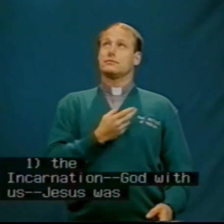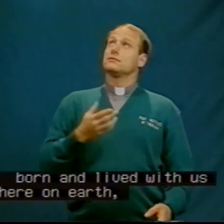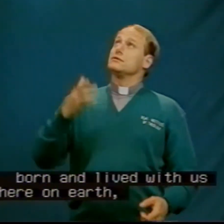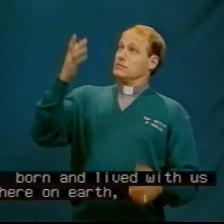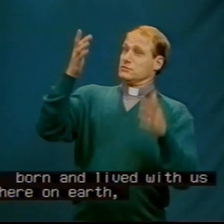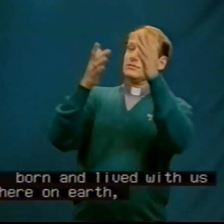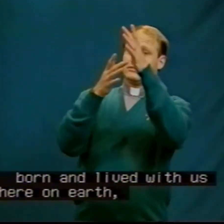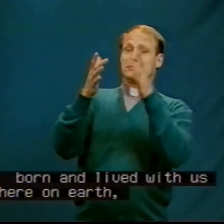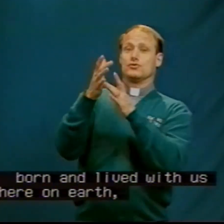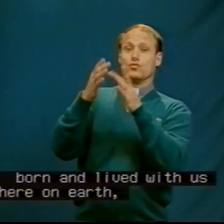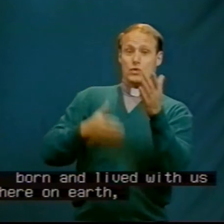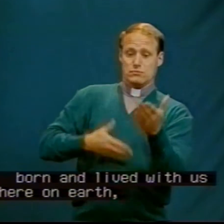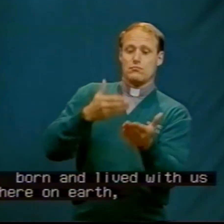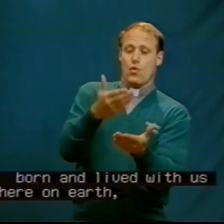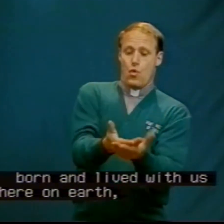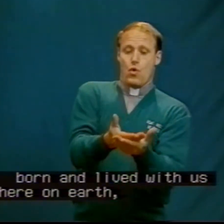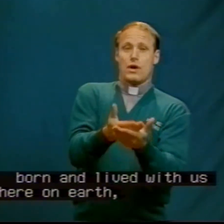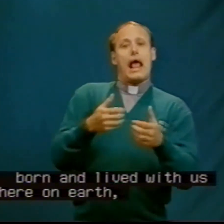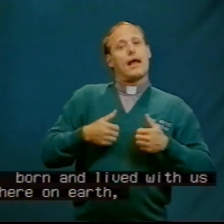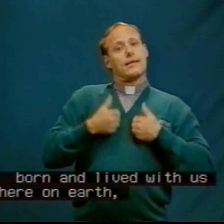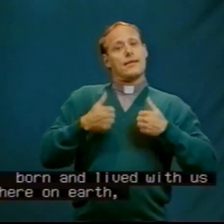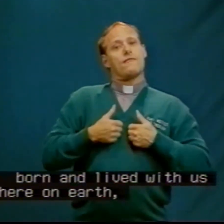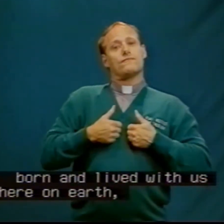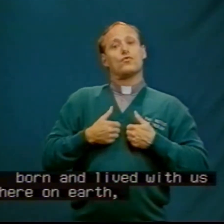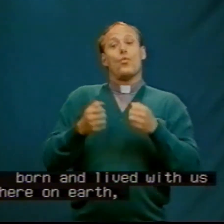Jesus was born and lived with us here on earth.